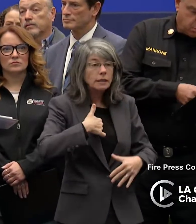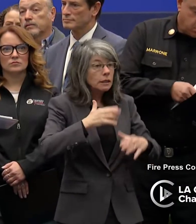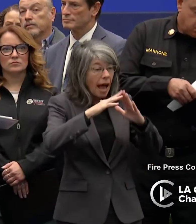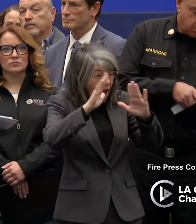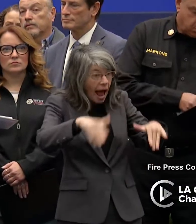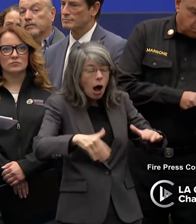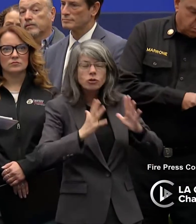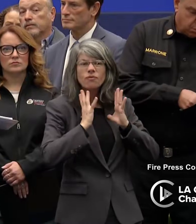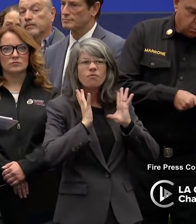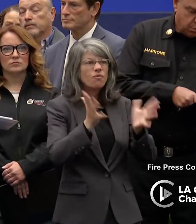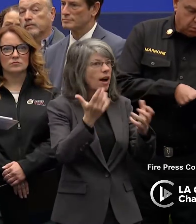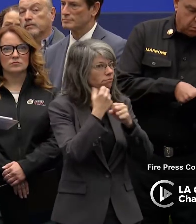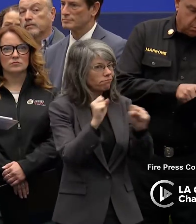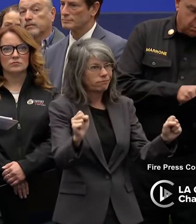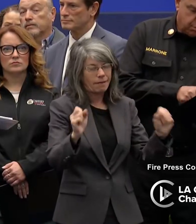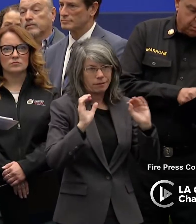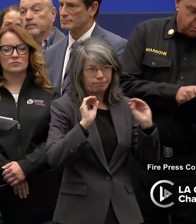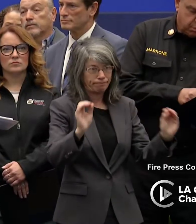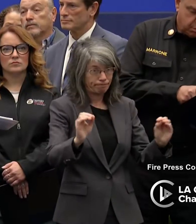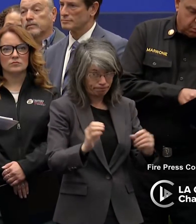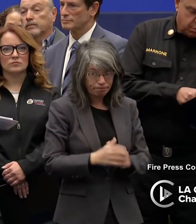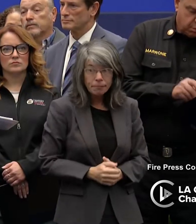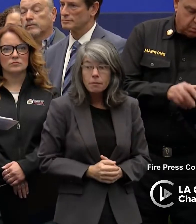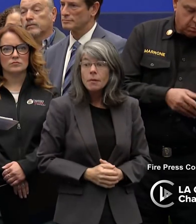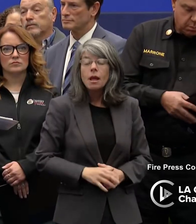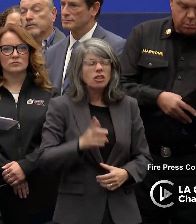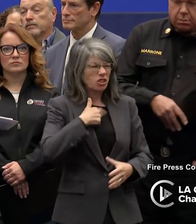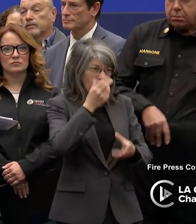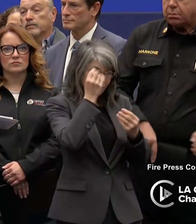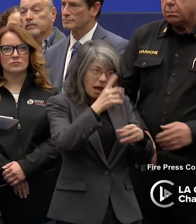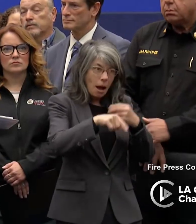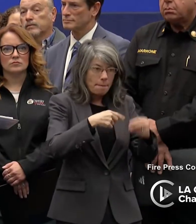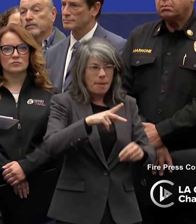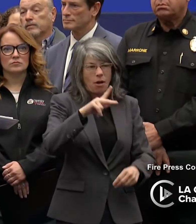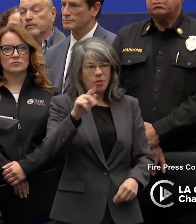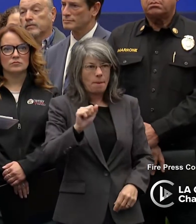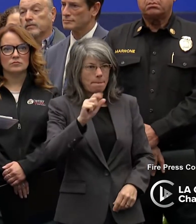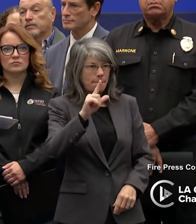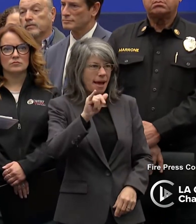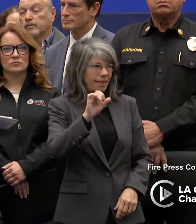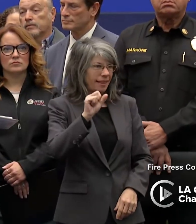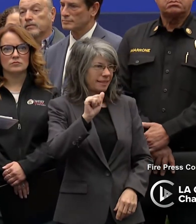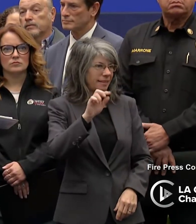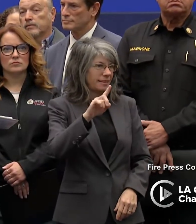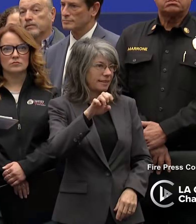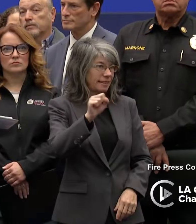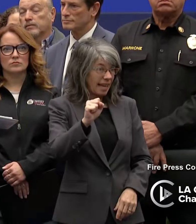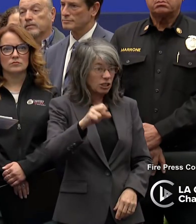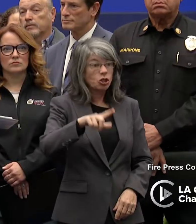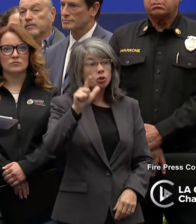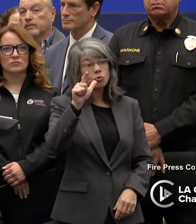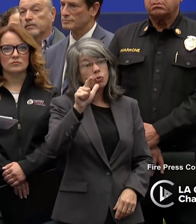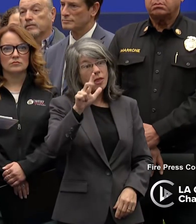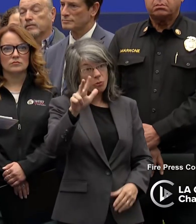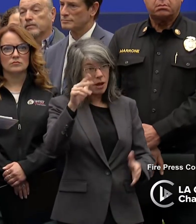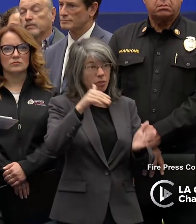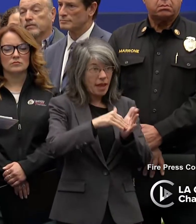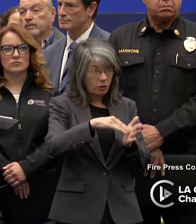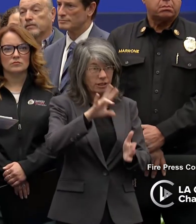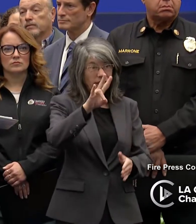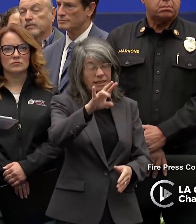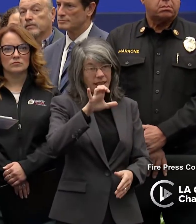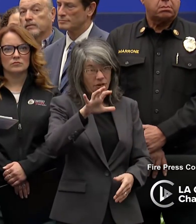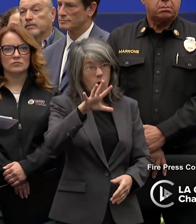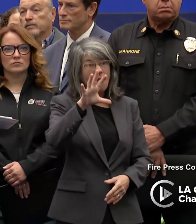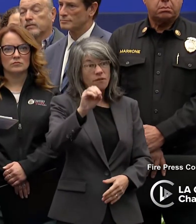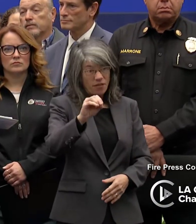of the structures. I'll now be providing you an update on our Palisades fire. This fire is 23,713